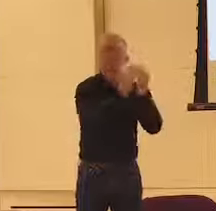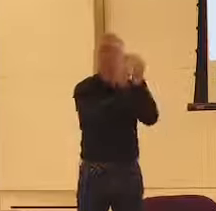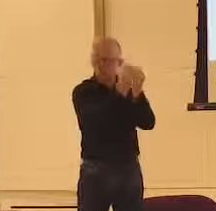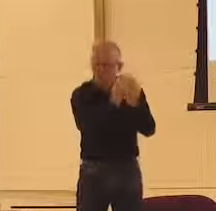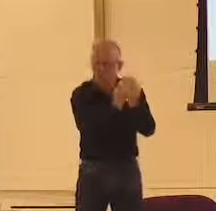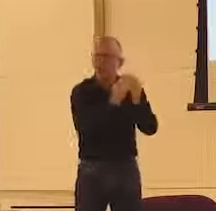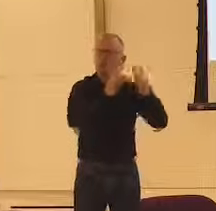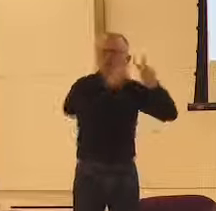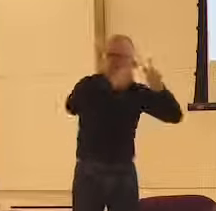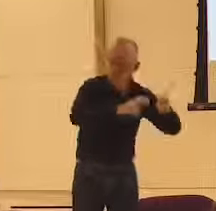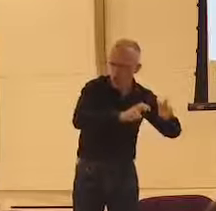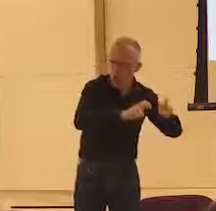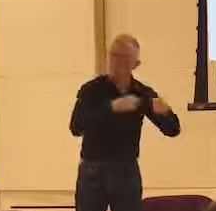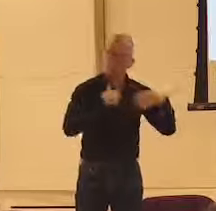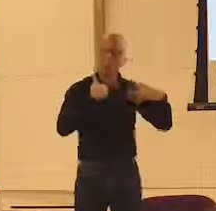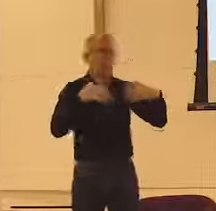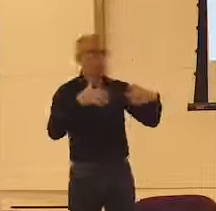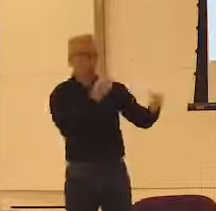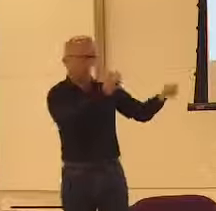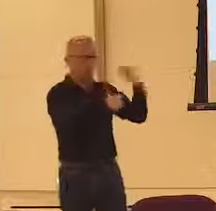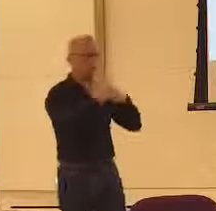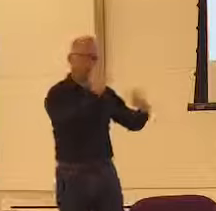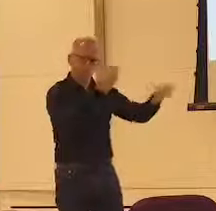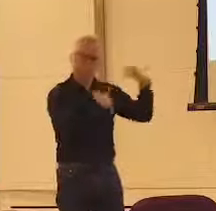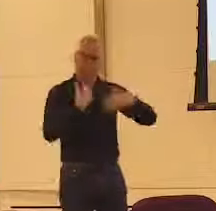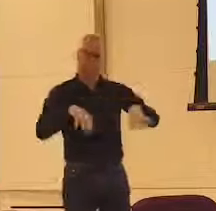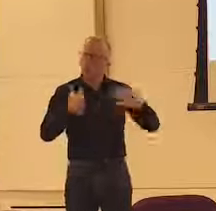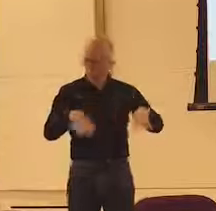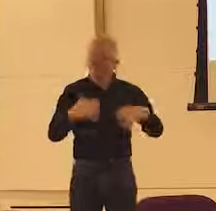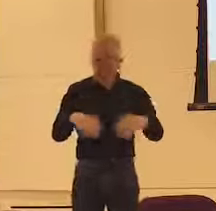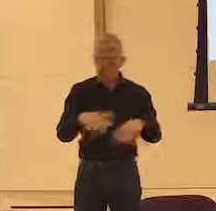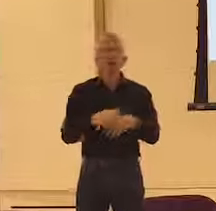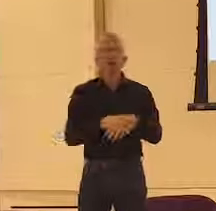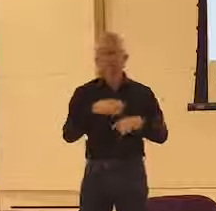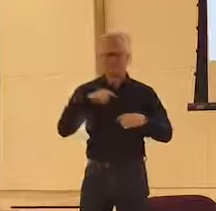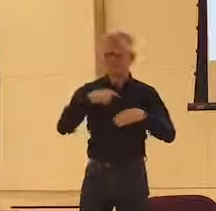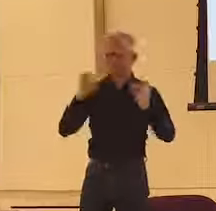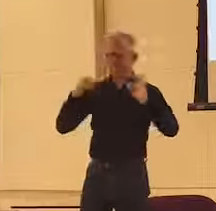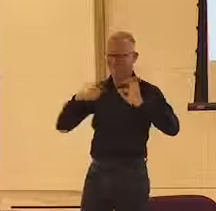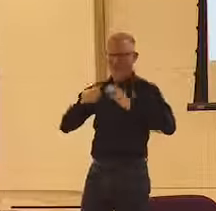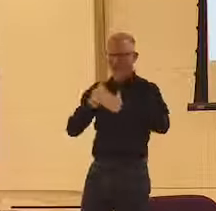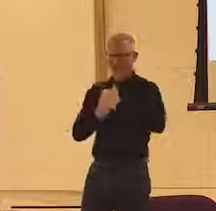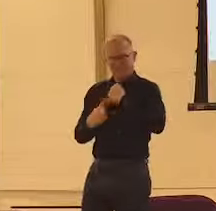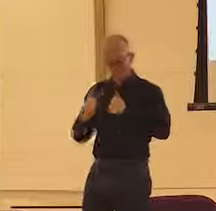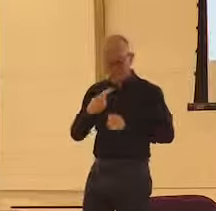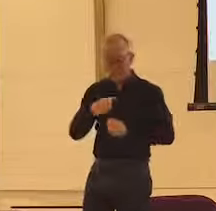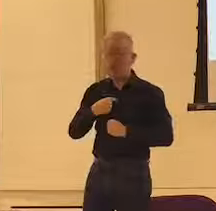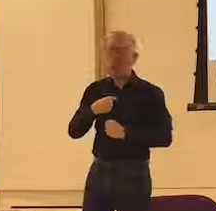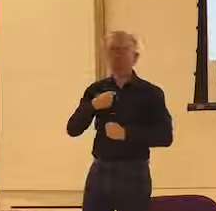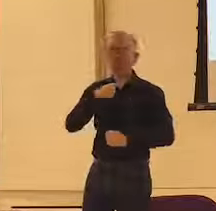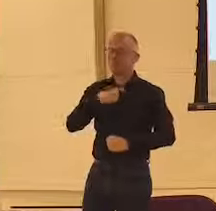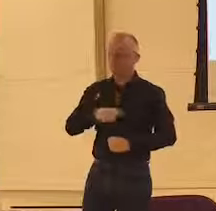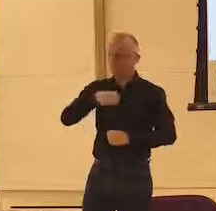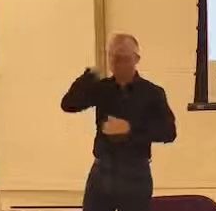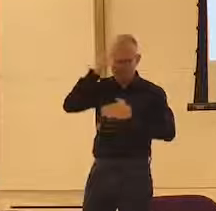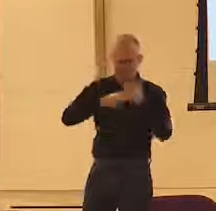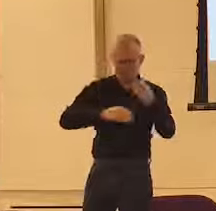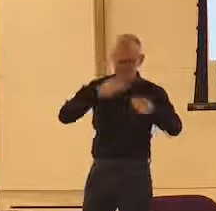else who spoke before me, as doctors and researchers, scientists and all that. I'm just an